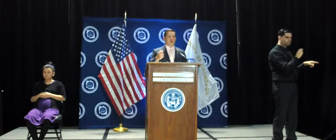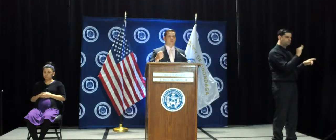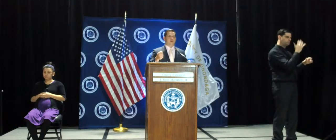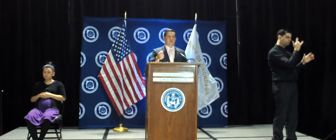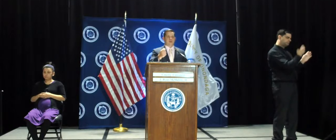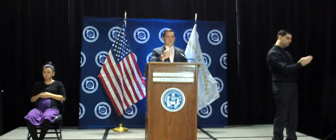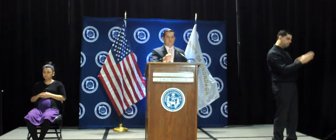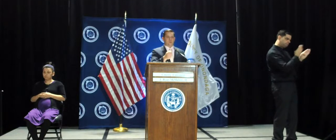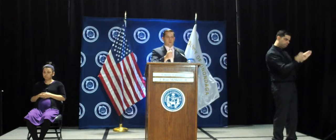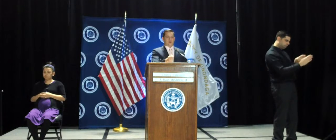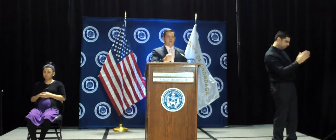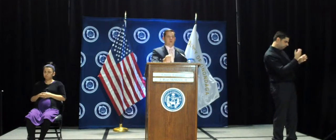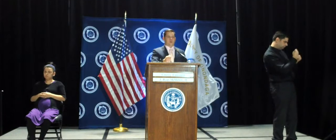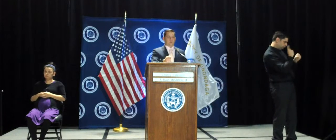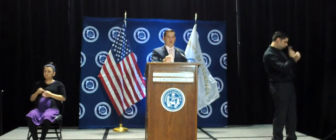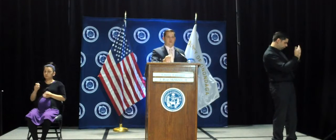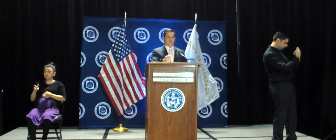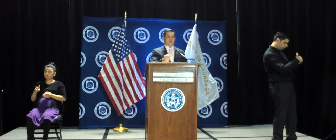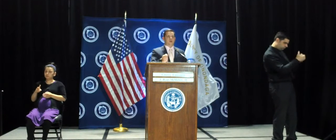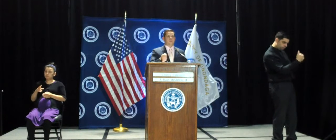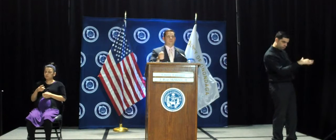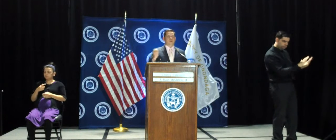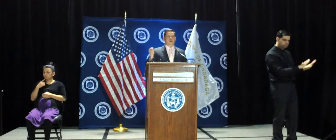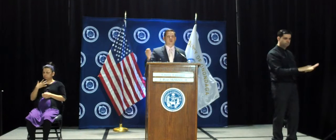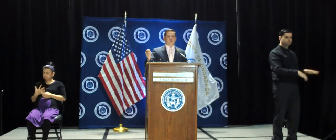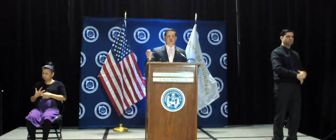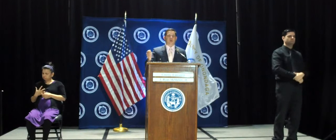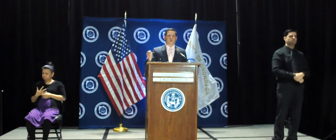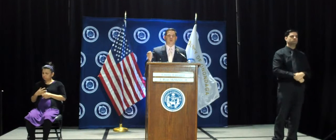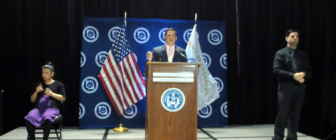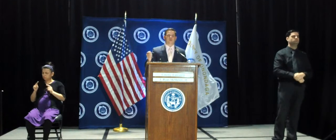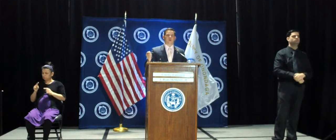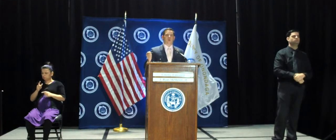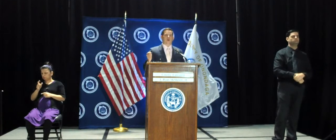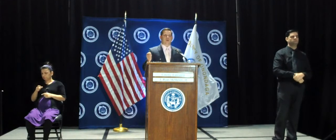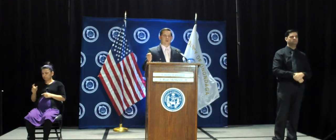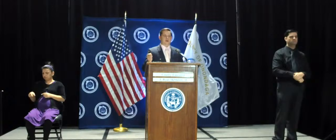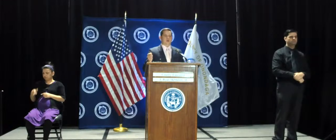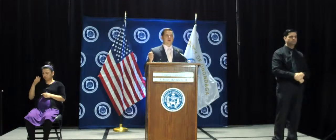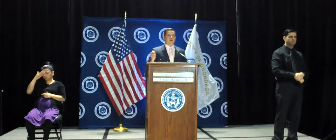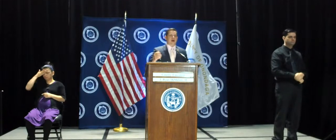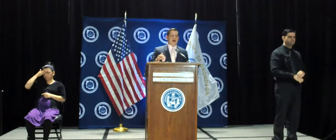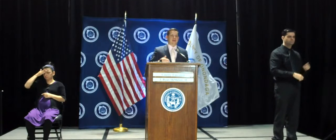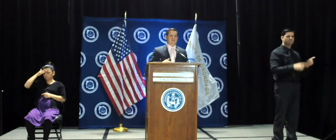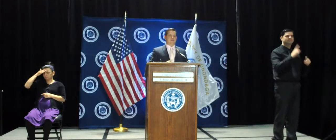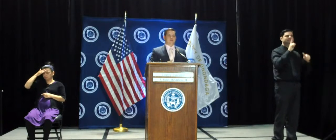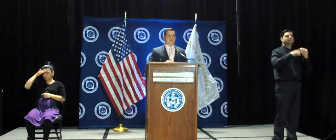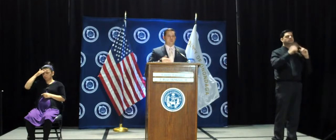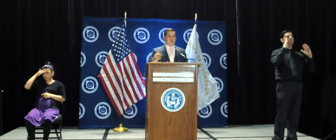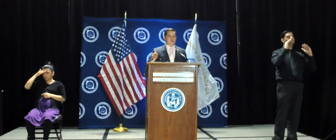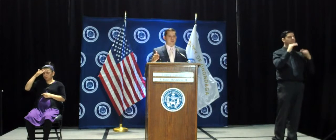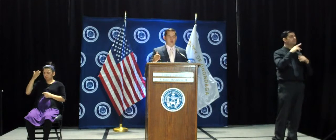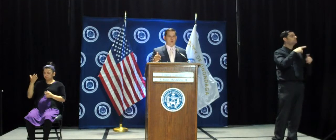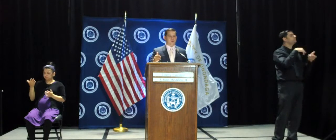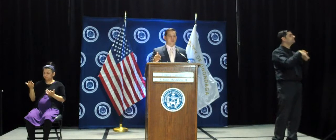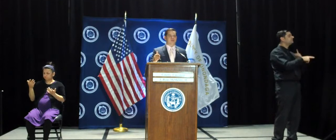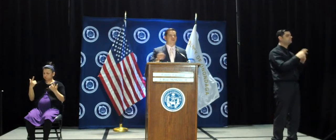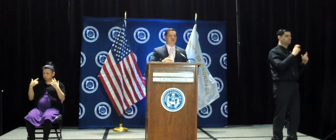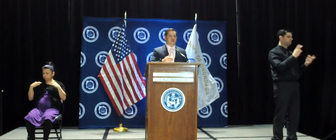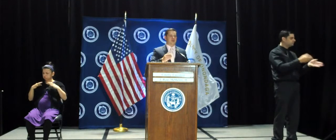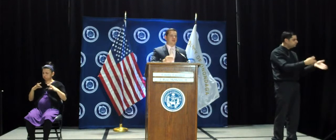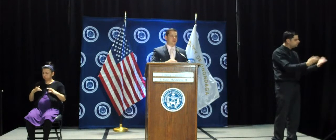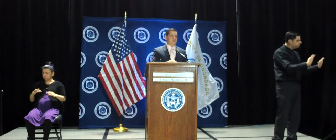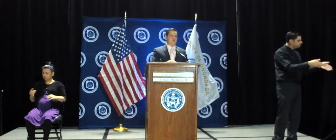people recovering. People recover when they recover. Because the therapeutics have been working better on these patients that come